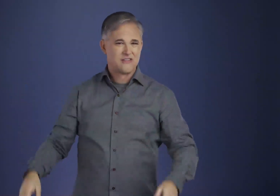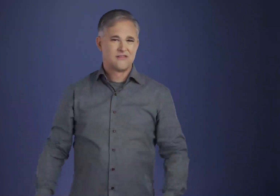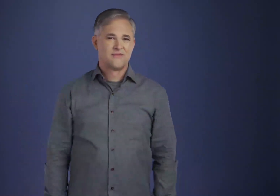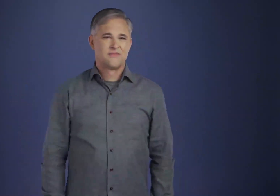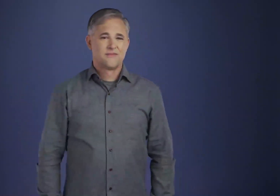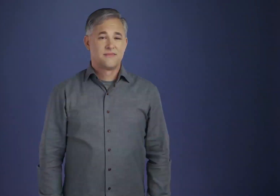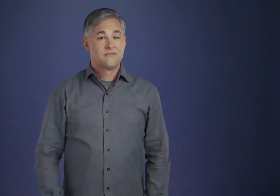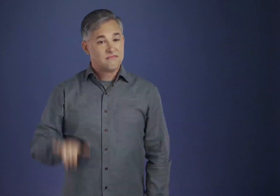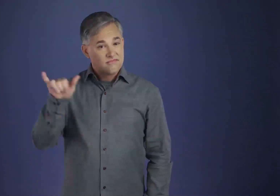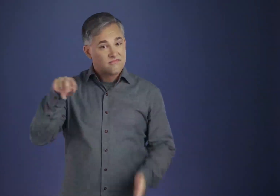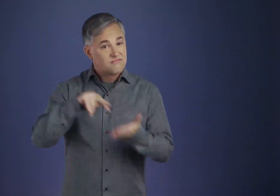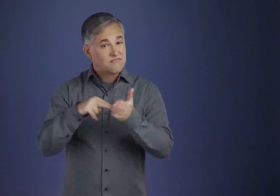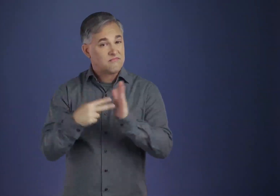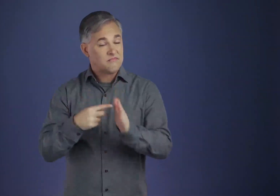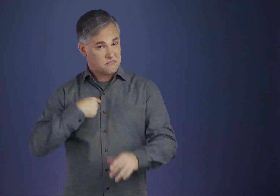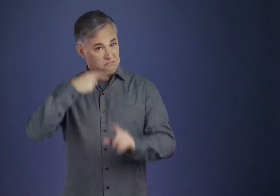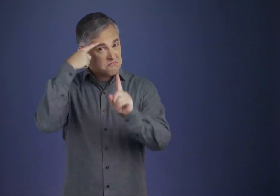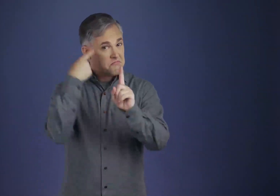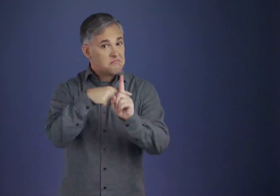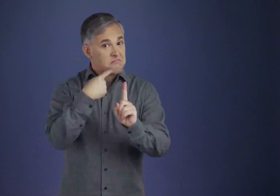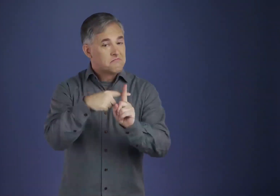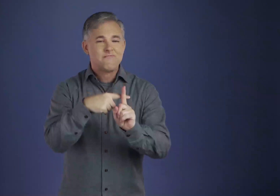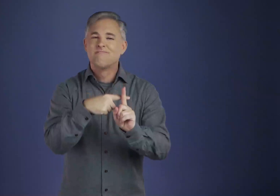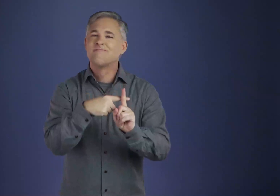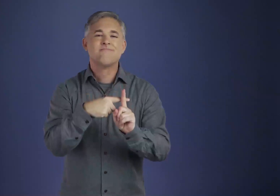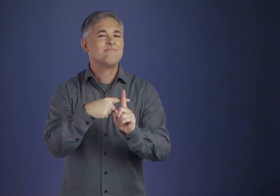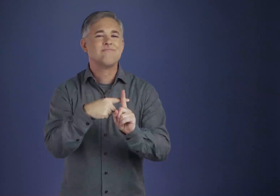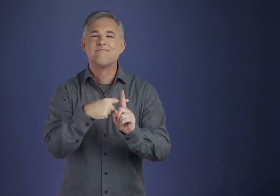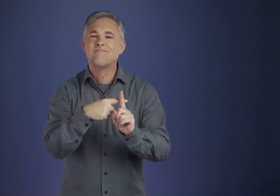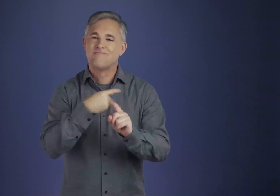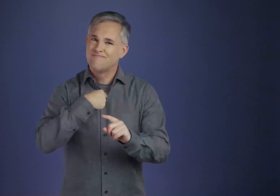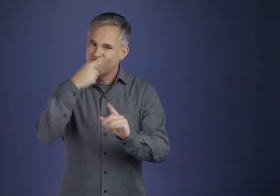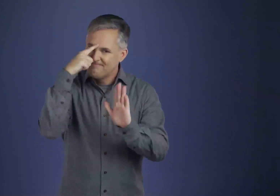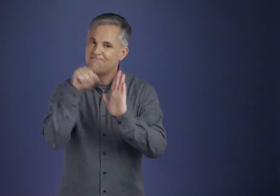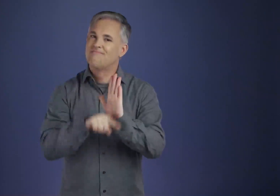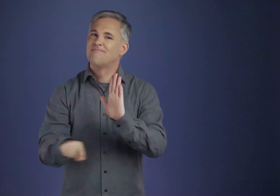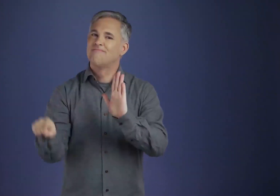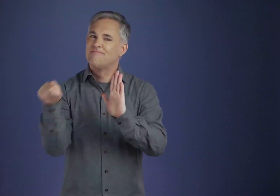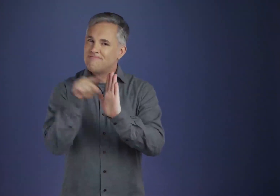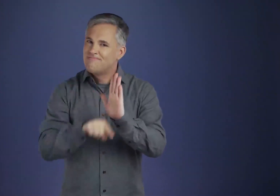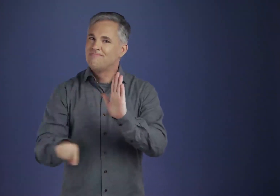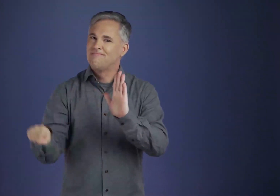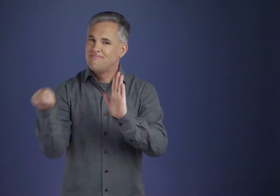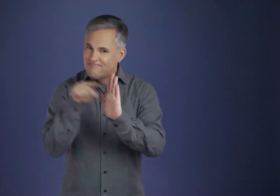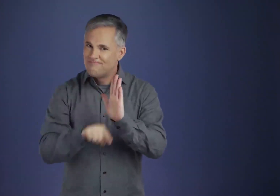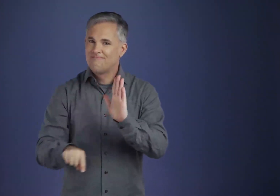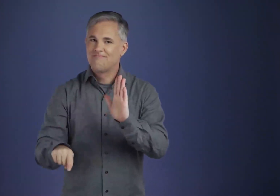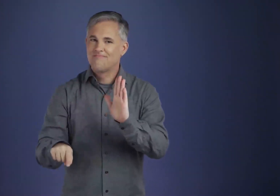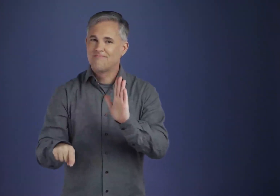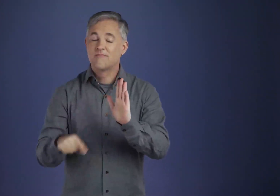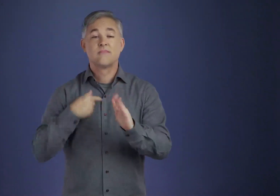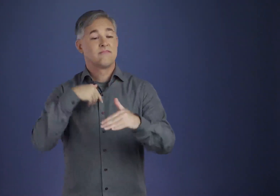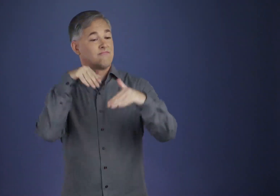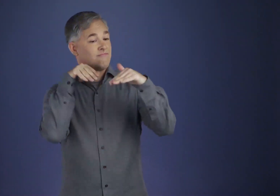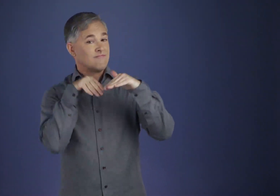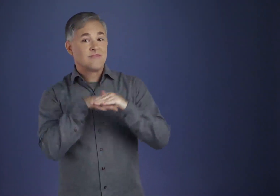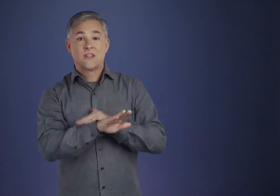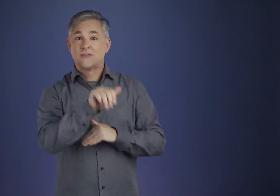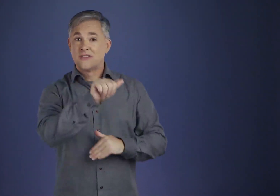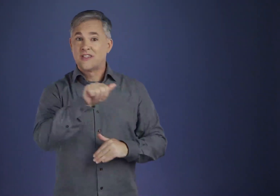God. This all meant, of course, that we had substituted negative for positive thinking.